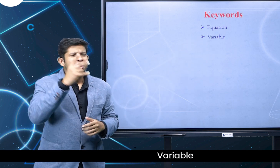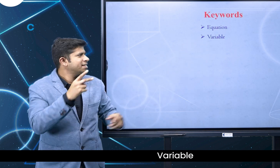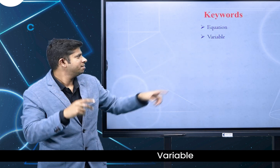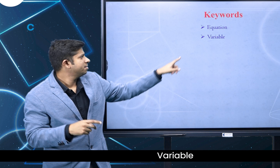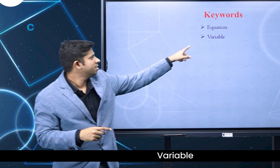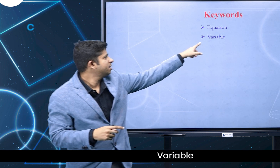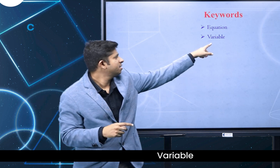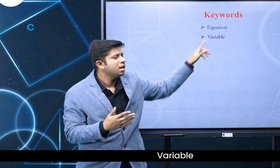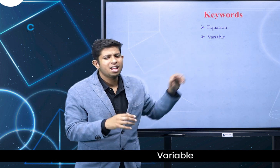variable,